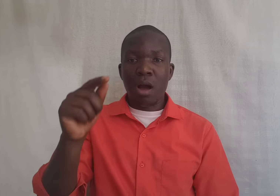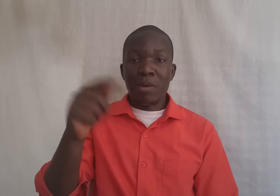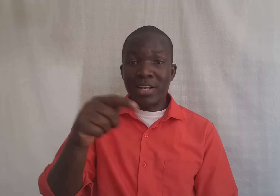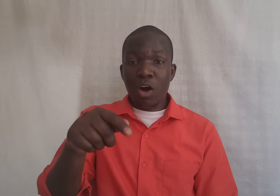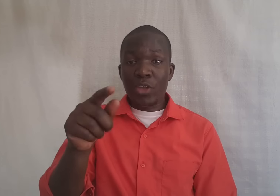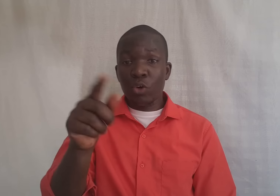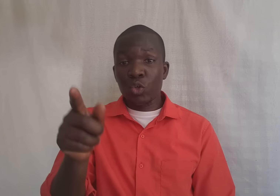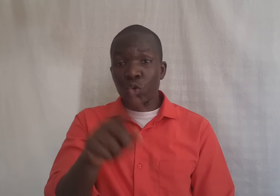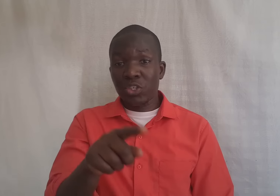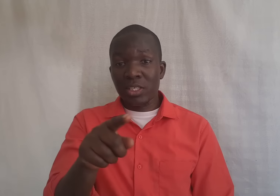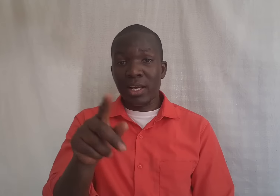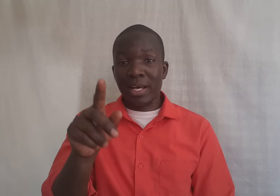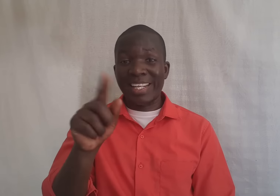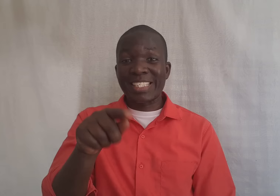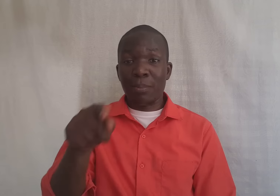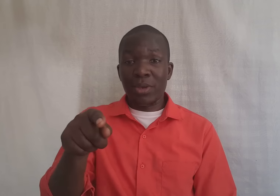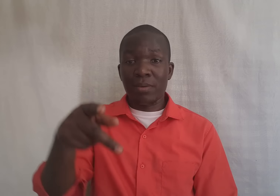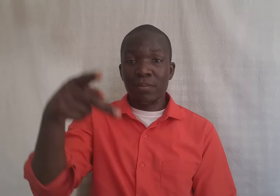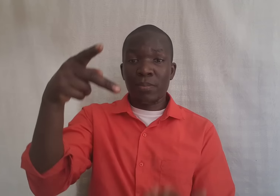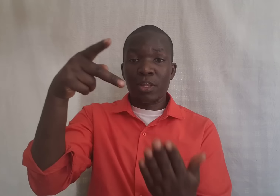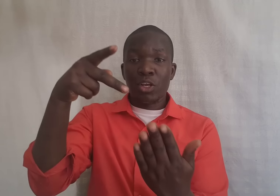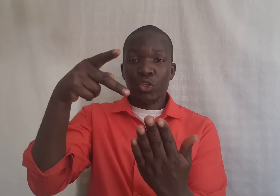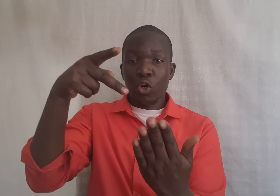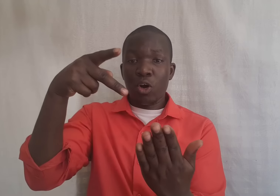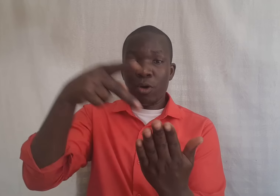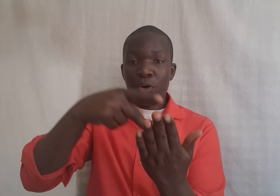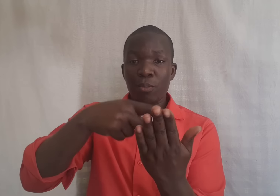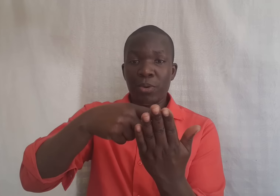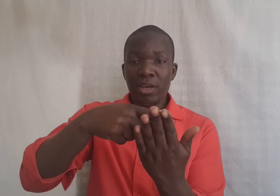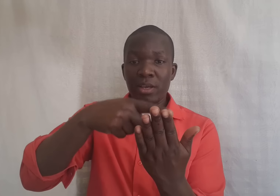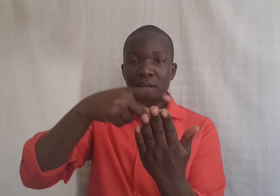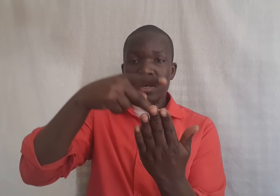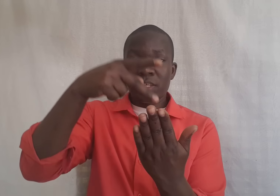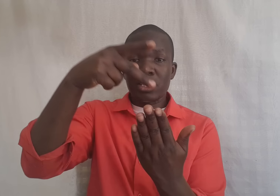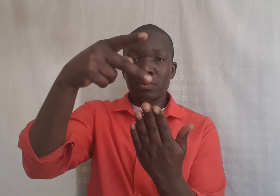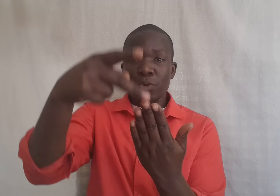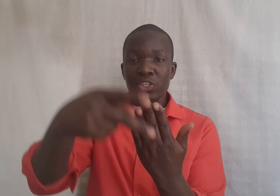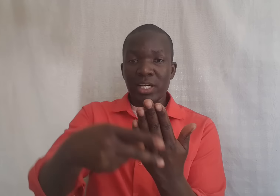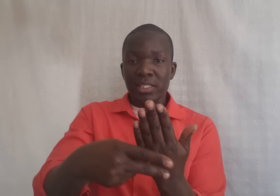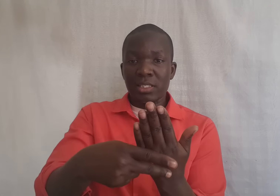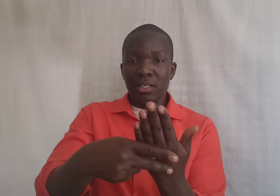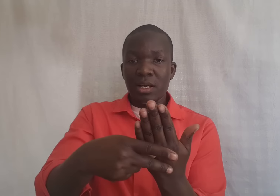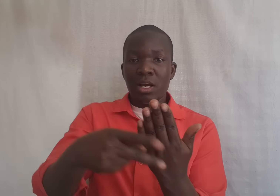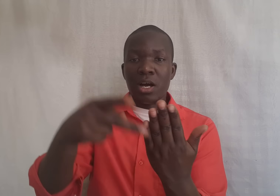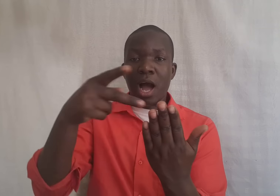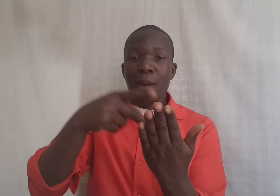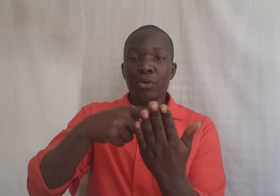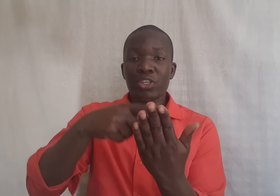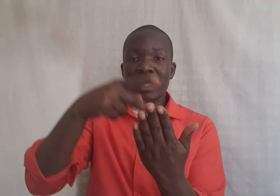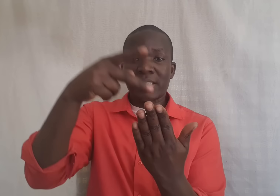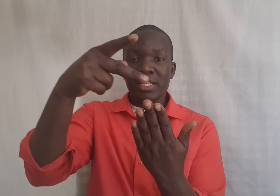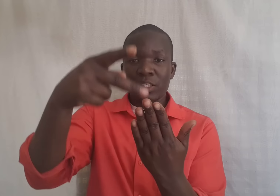But now we are going to use letter P. So P, this is project. A project, this